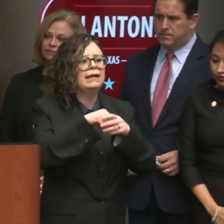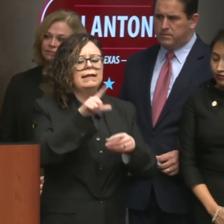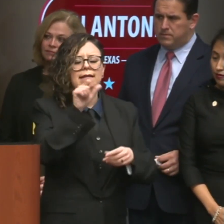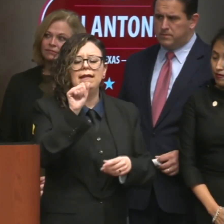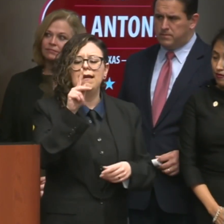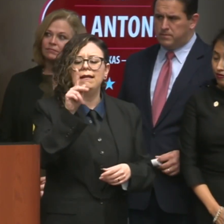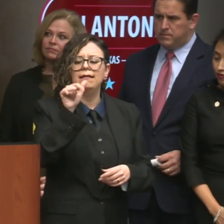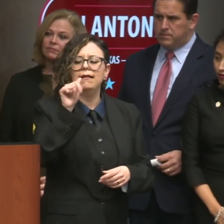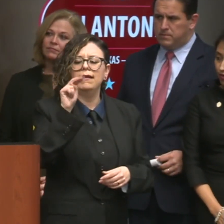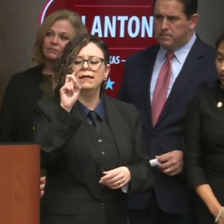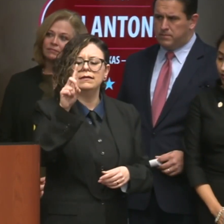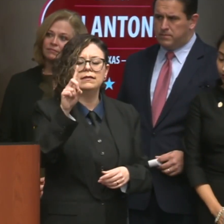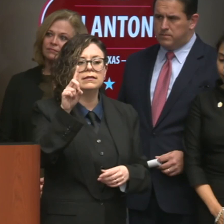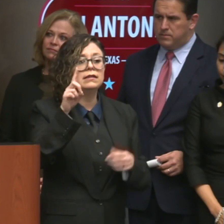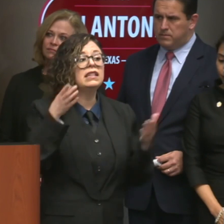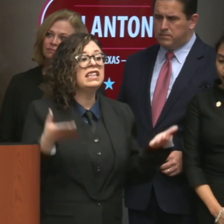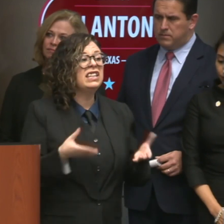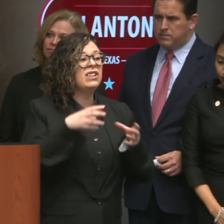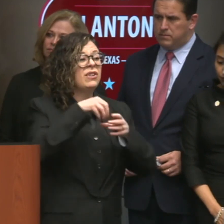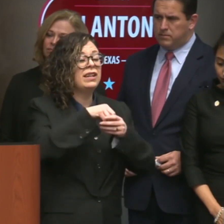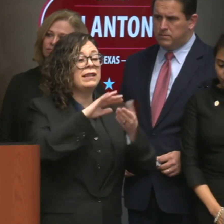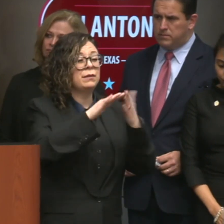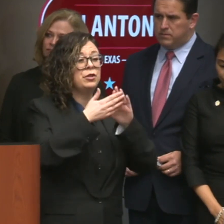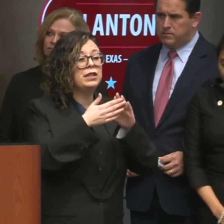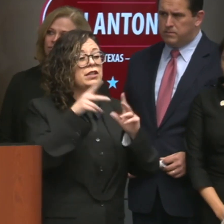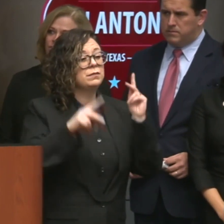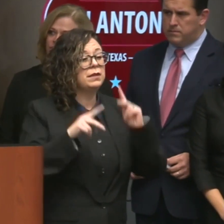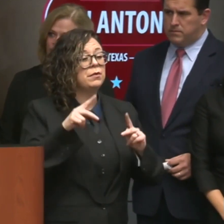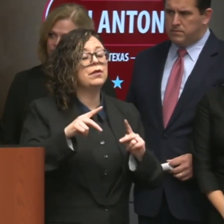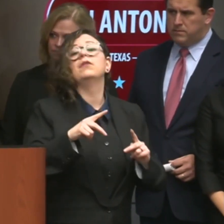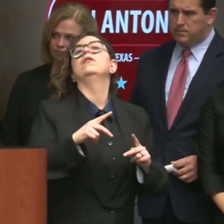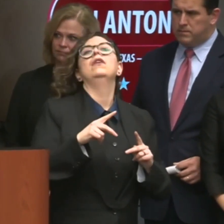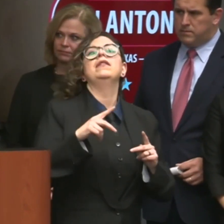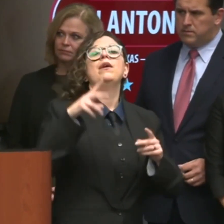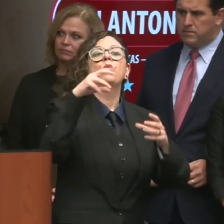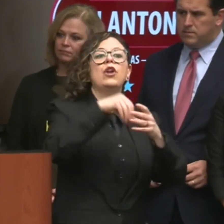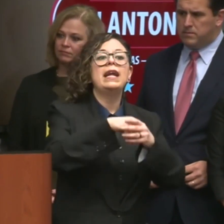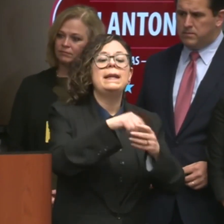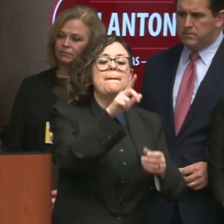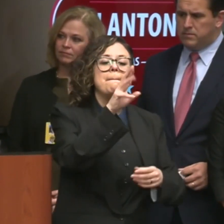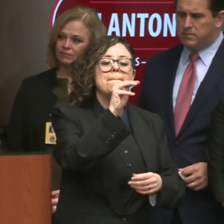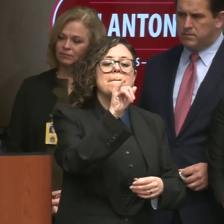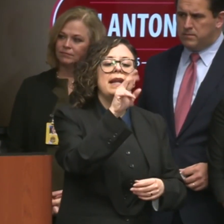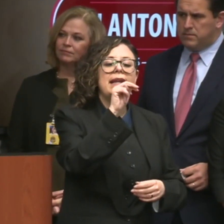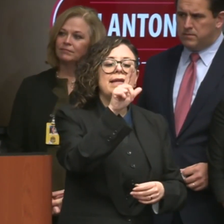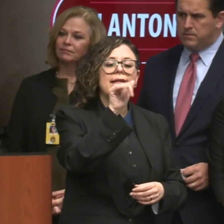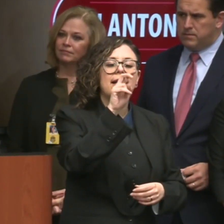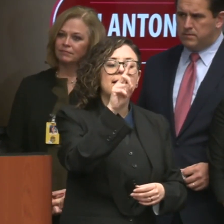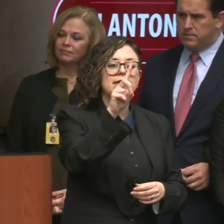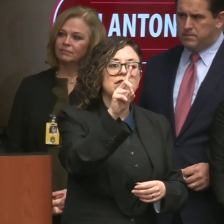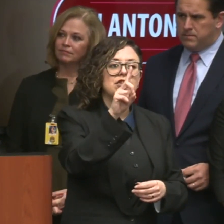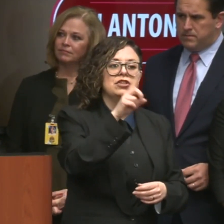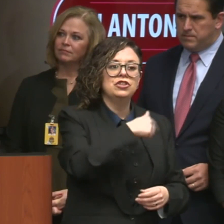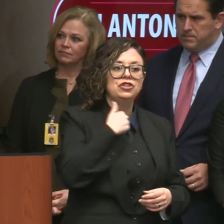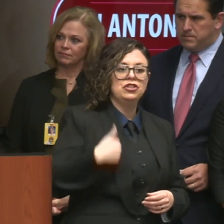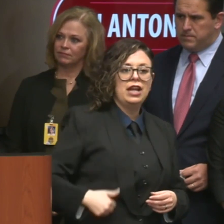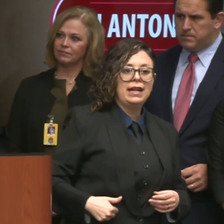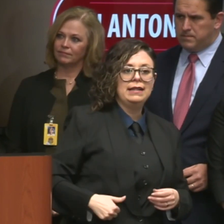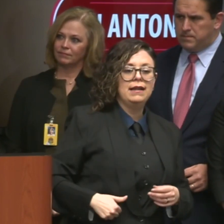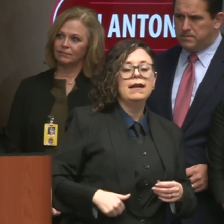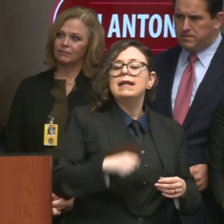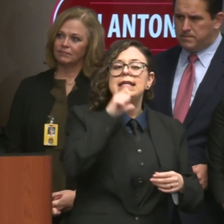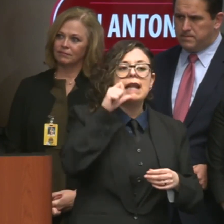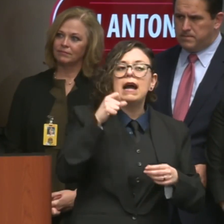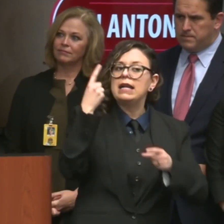community, we are having travelers returning back from mainland China outside of Hubei province, which was the epicenter for